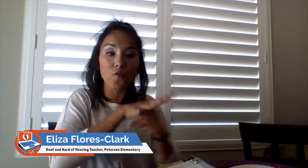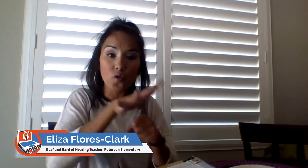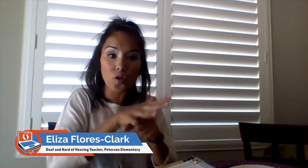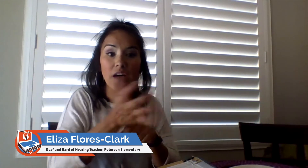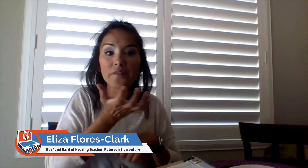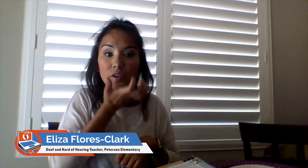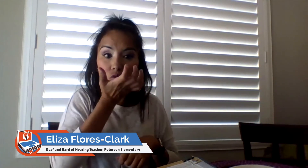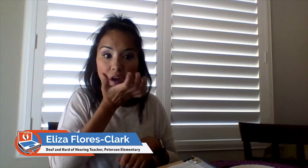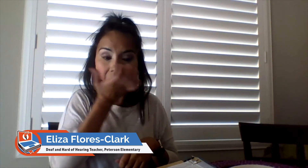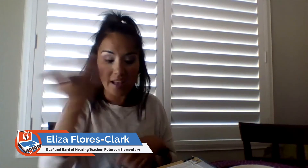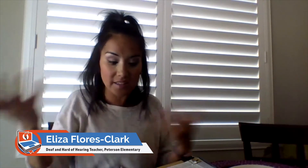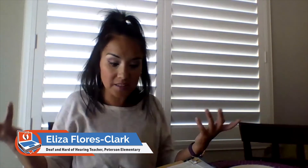full of the grass.